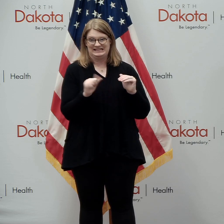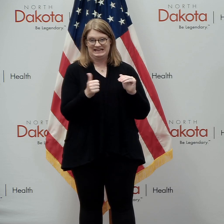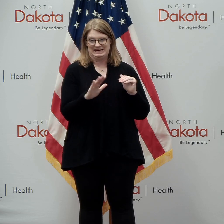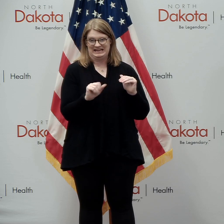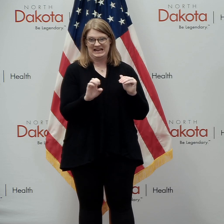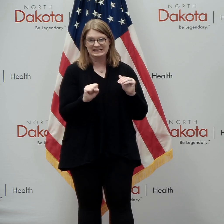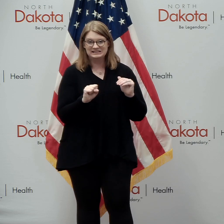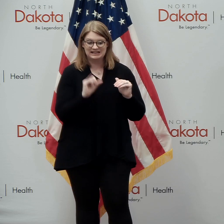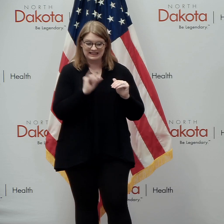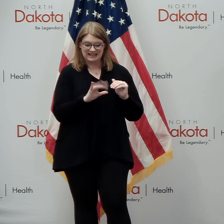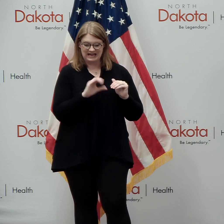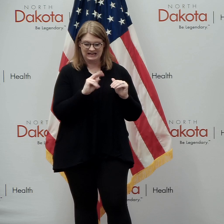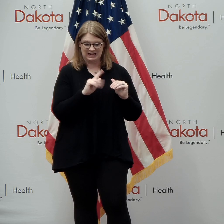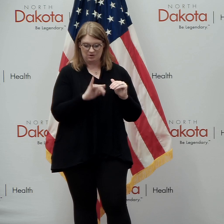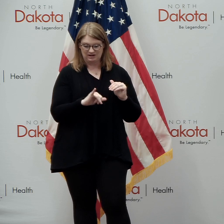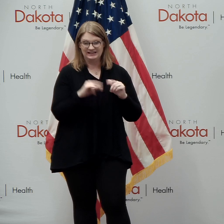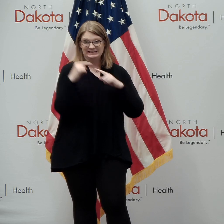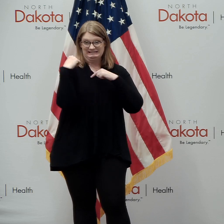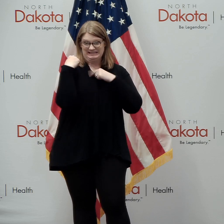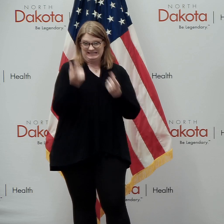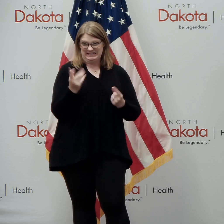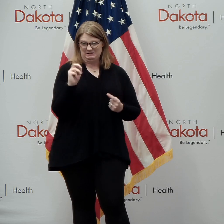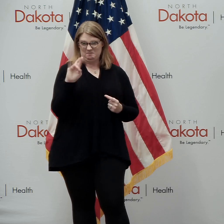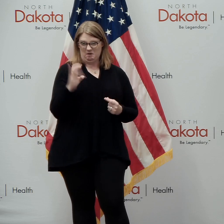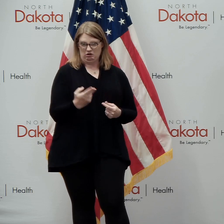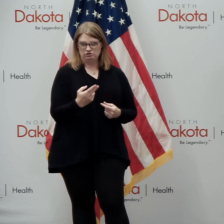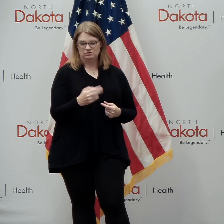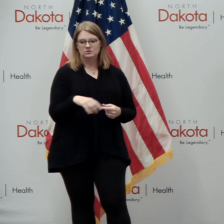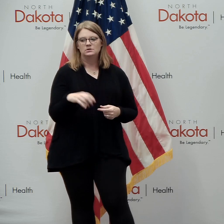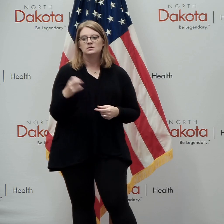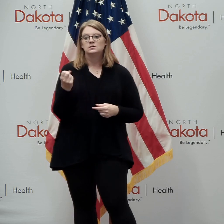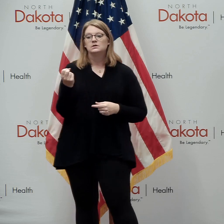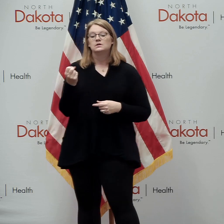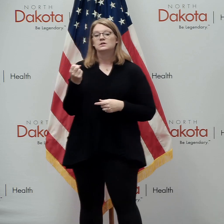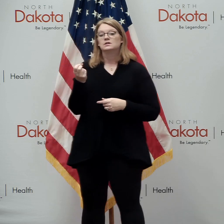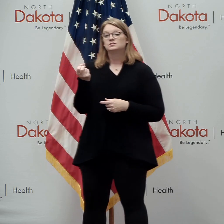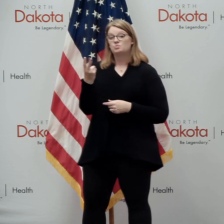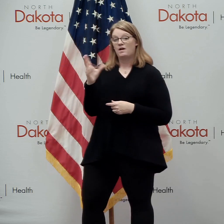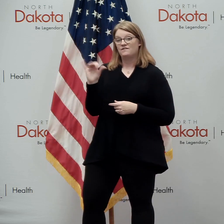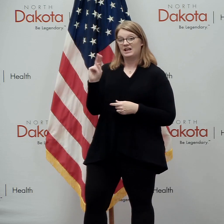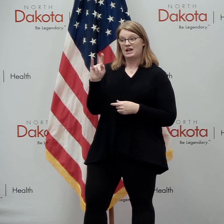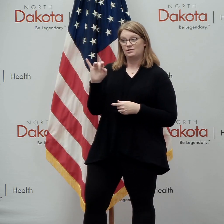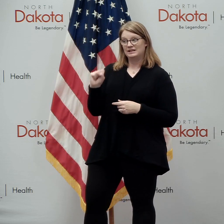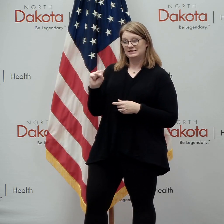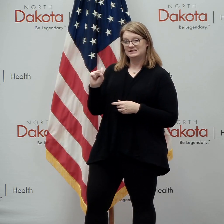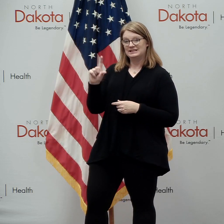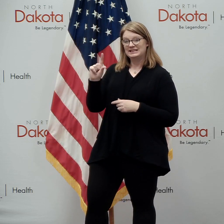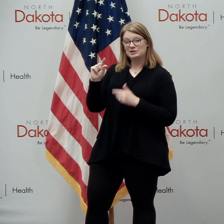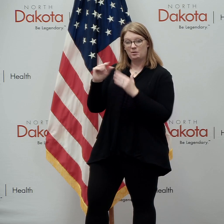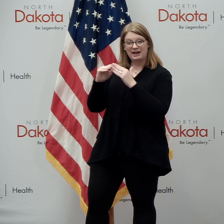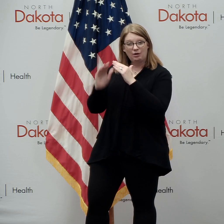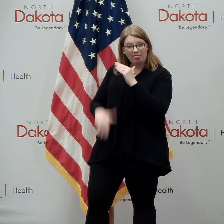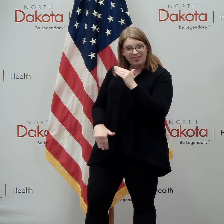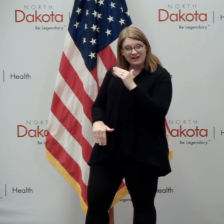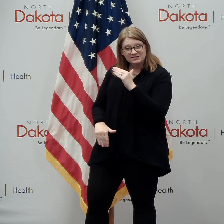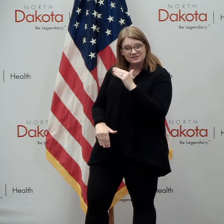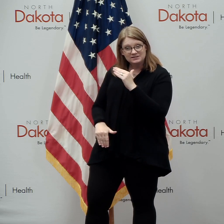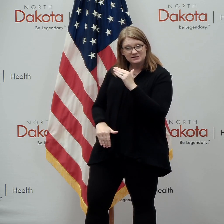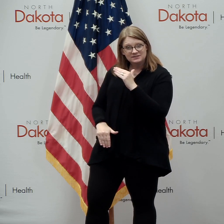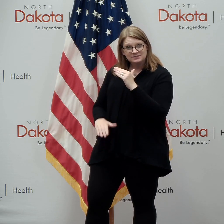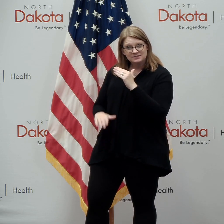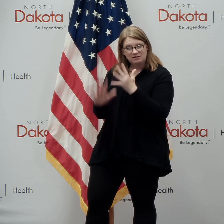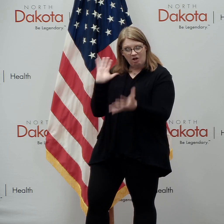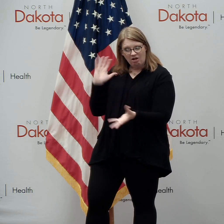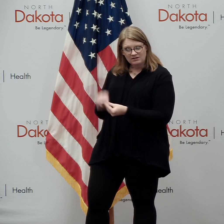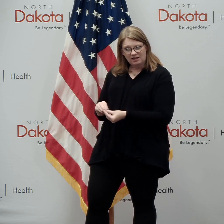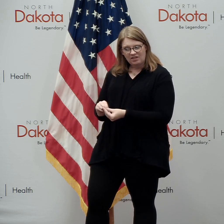cases in the county since the pandemic began. We've had 12 additional counties that have had 20 or fewer cases in total. I'm not talking